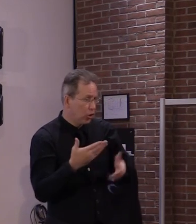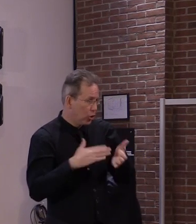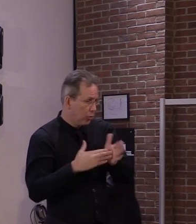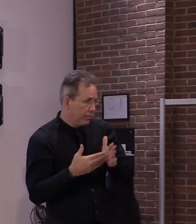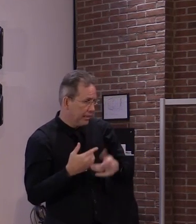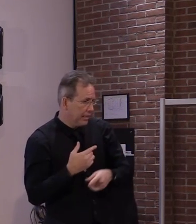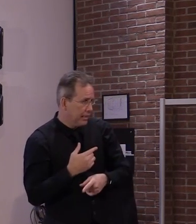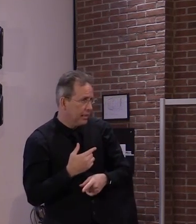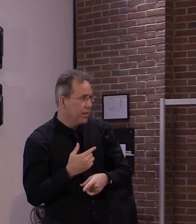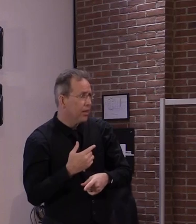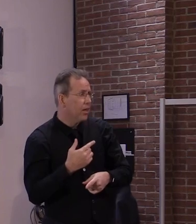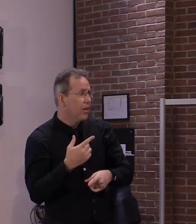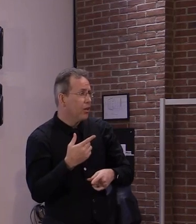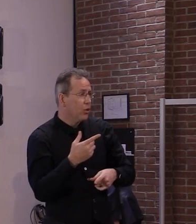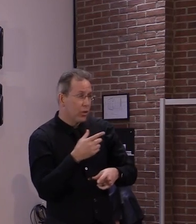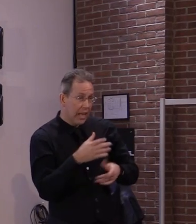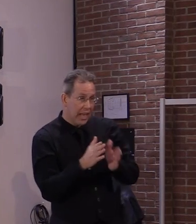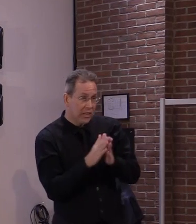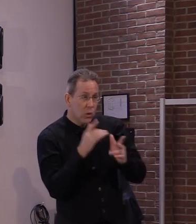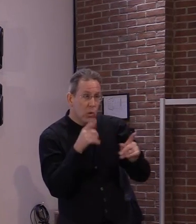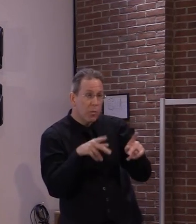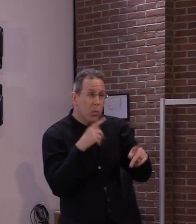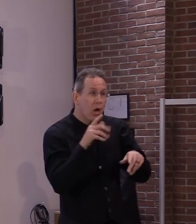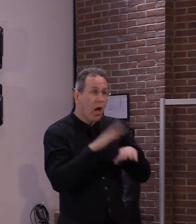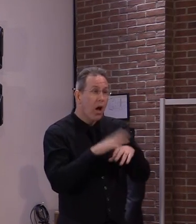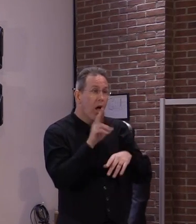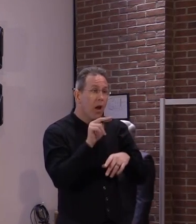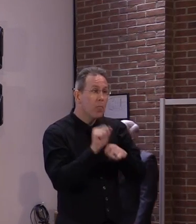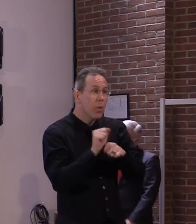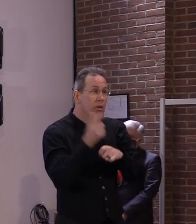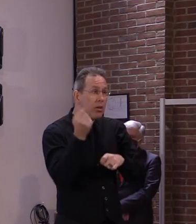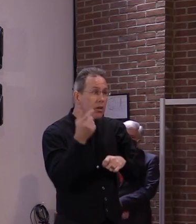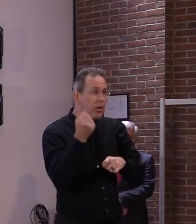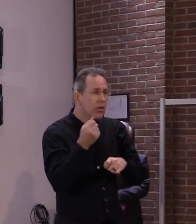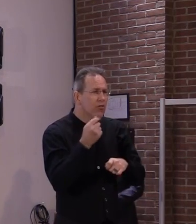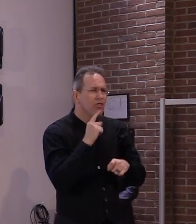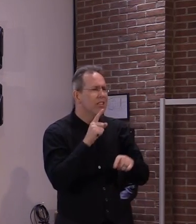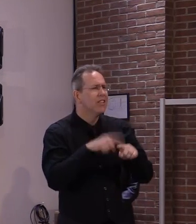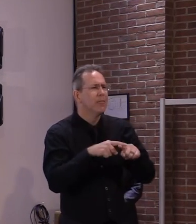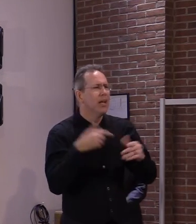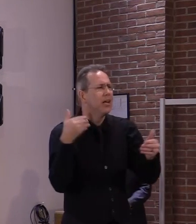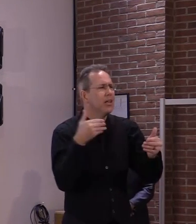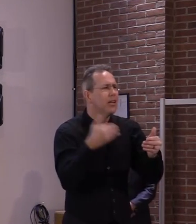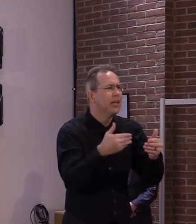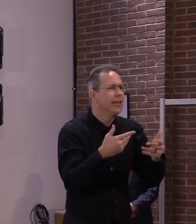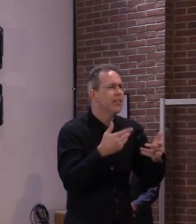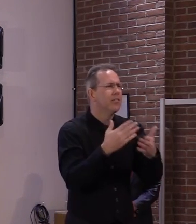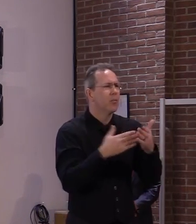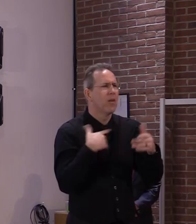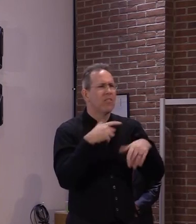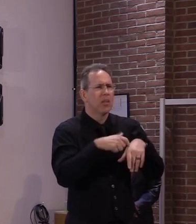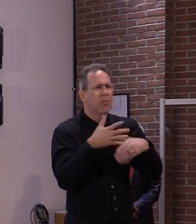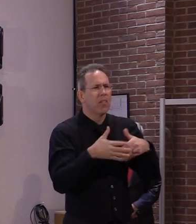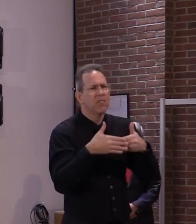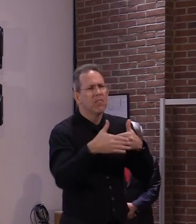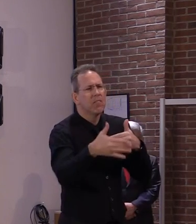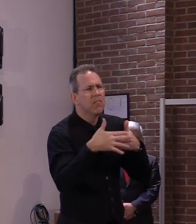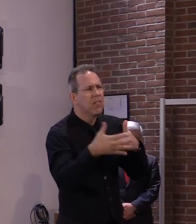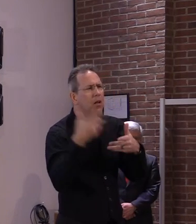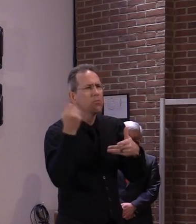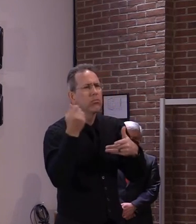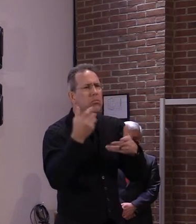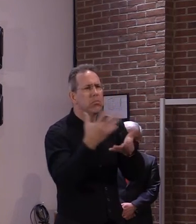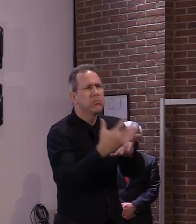but where they are in the number of weeks they received. There was an 11-week maximum